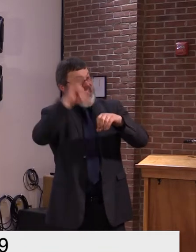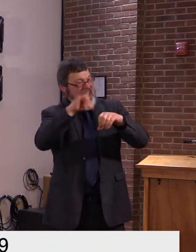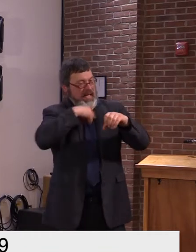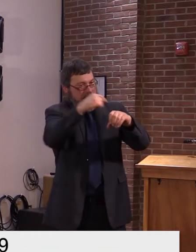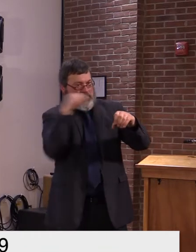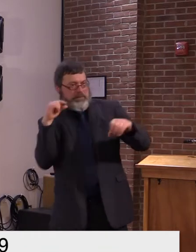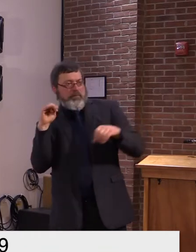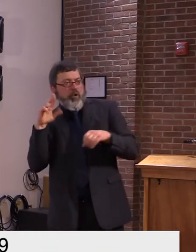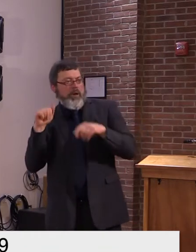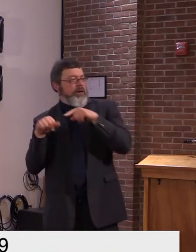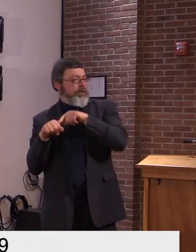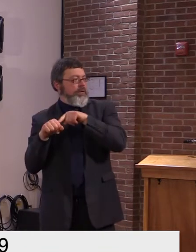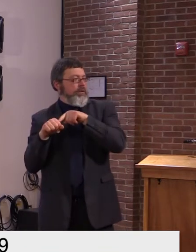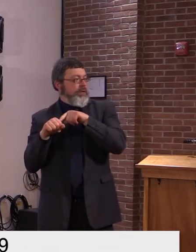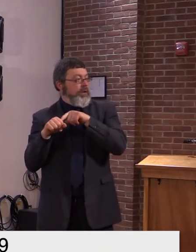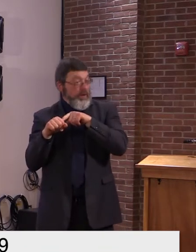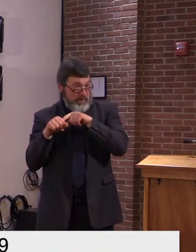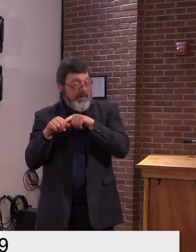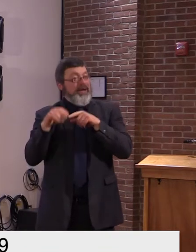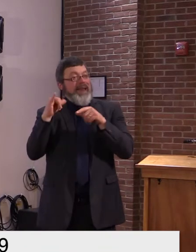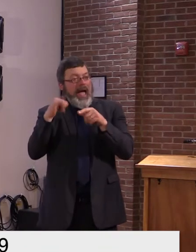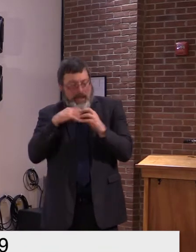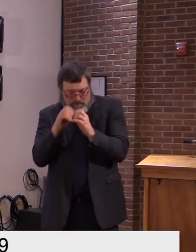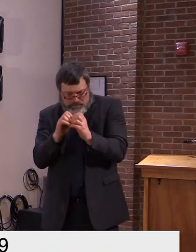antibodies against this viral protein.